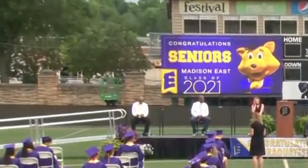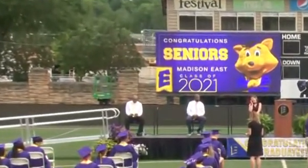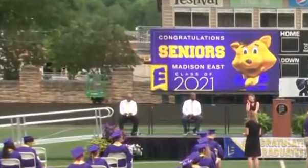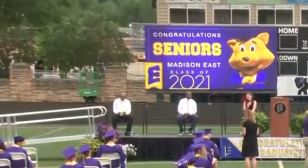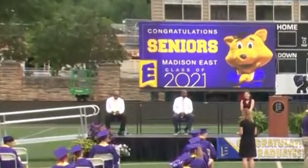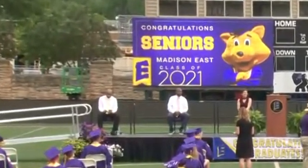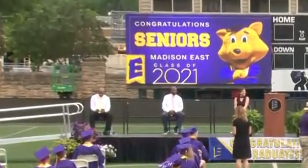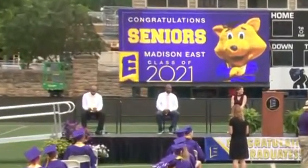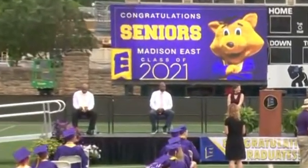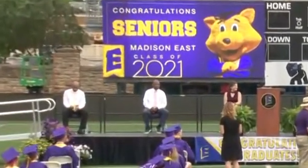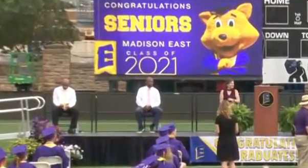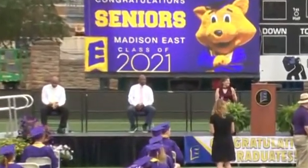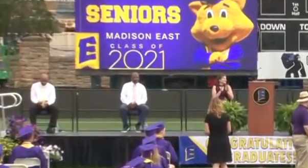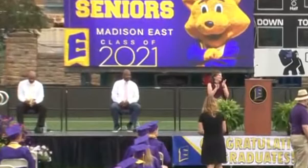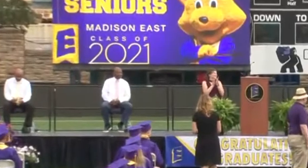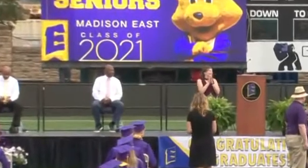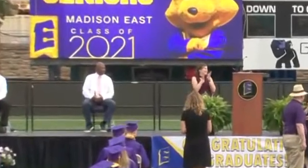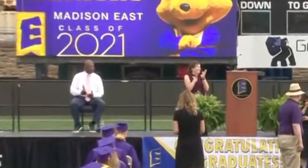Simon Keston.